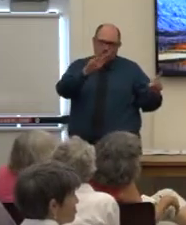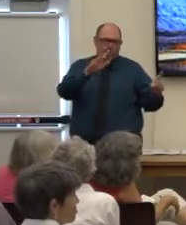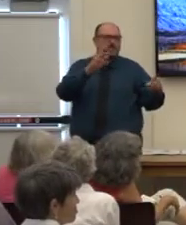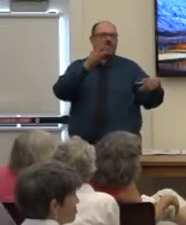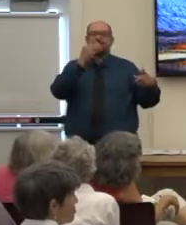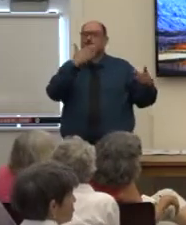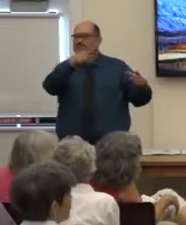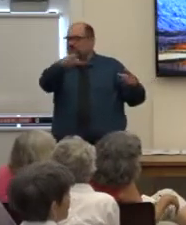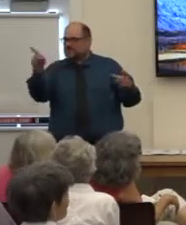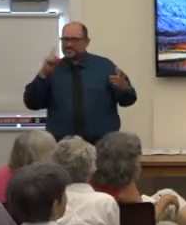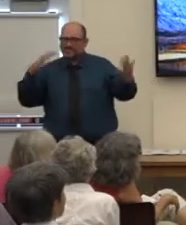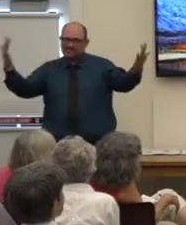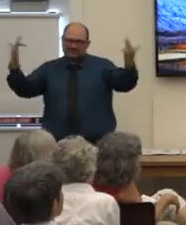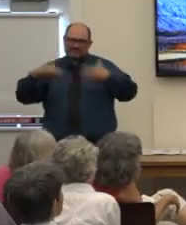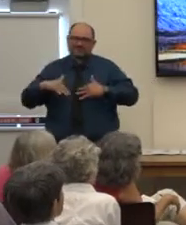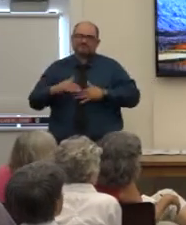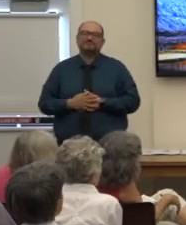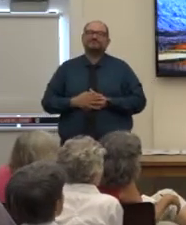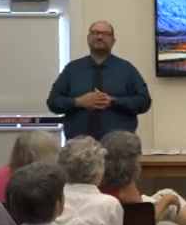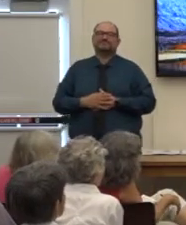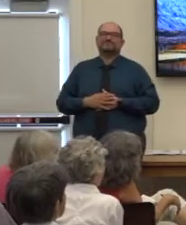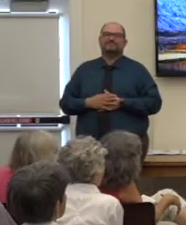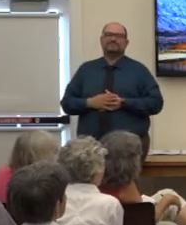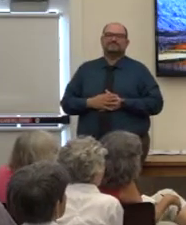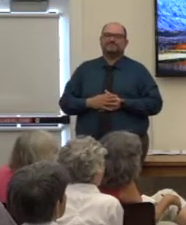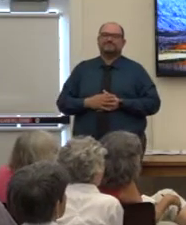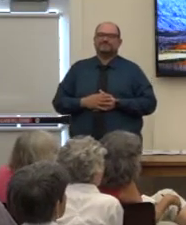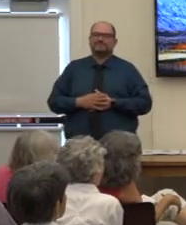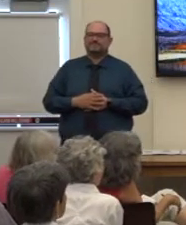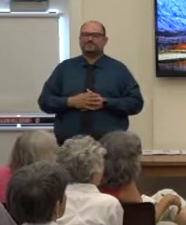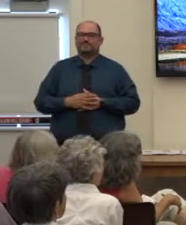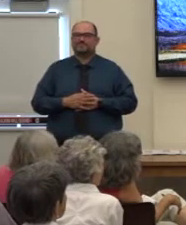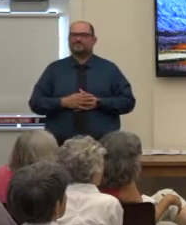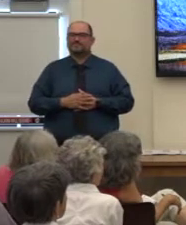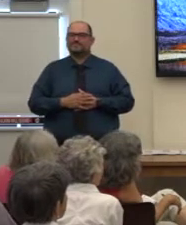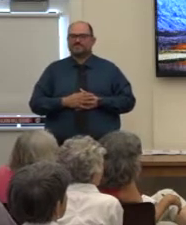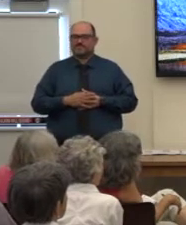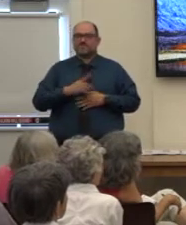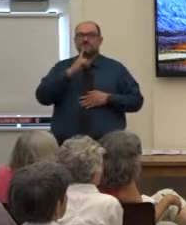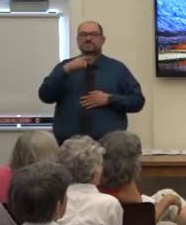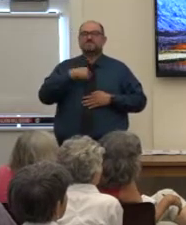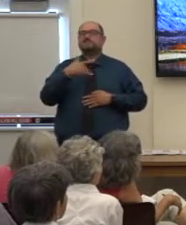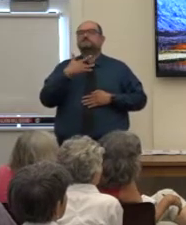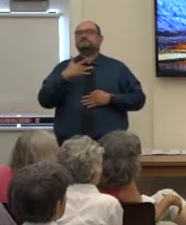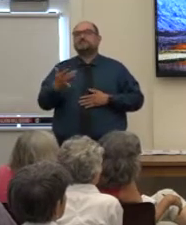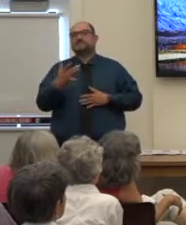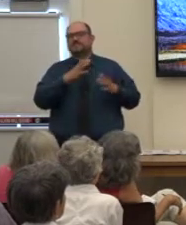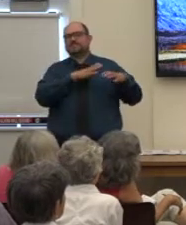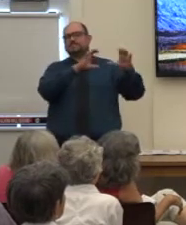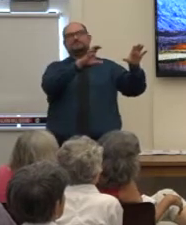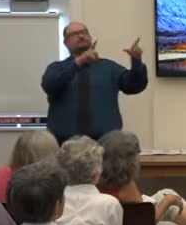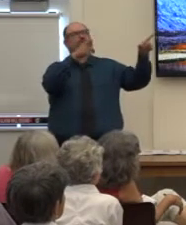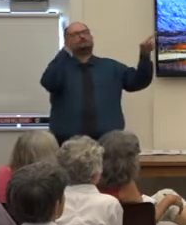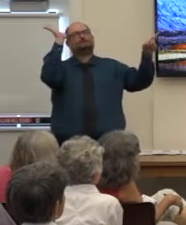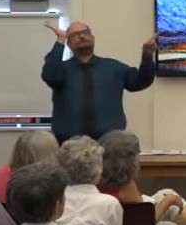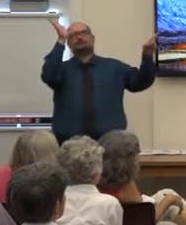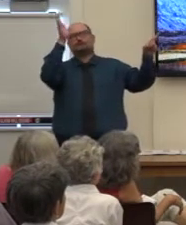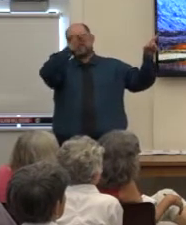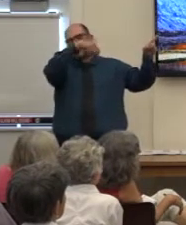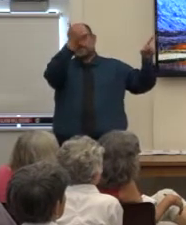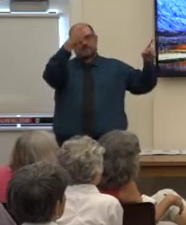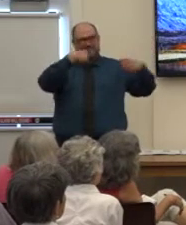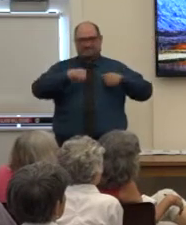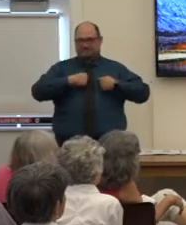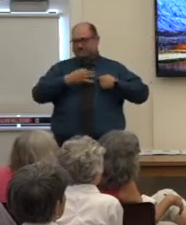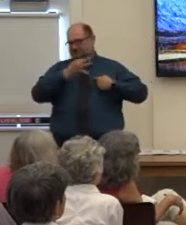I tend to let other people speak because I can never speak as eloquently as Bo does. So you'll be hearing